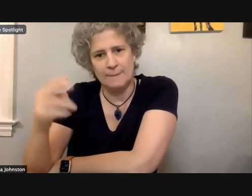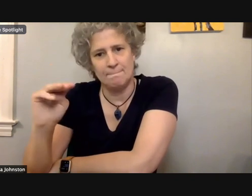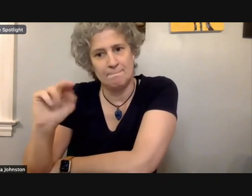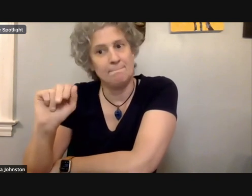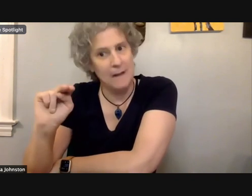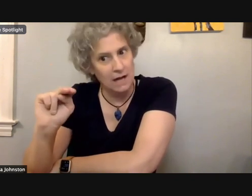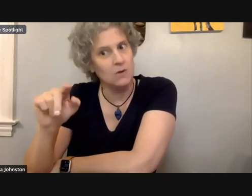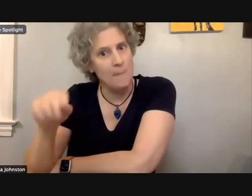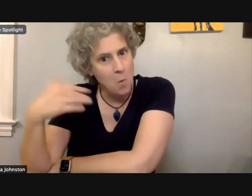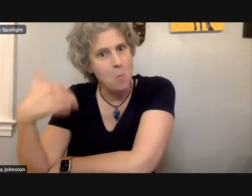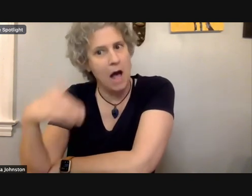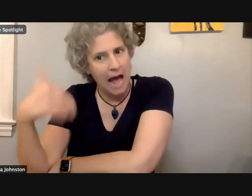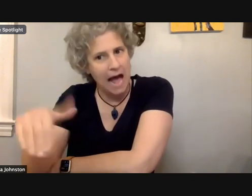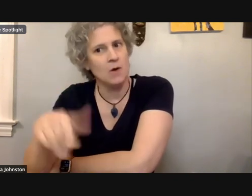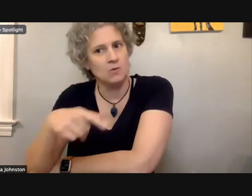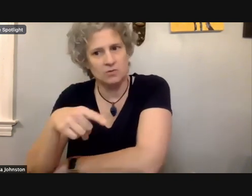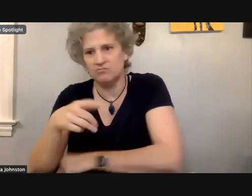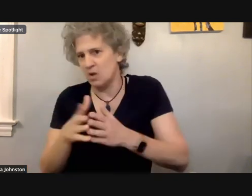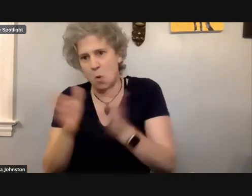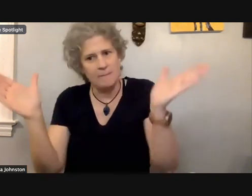here, Bethany Gaiman's website.